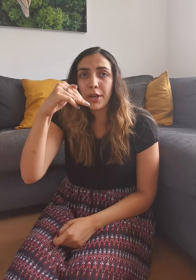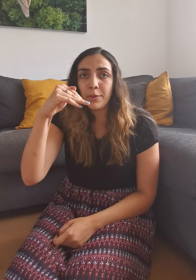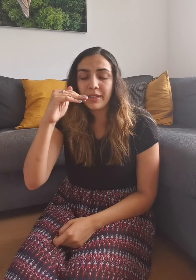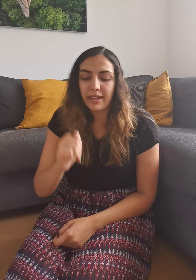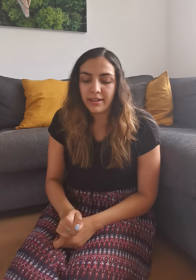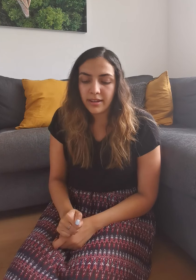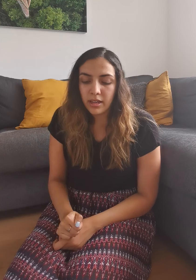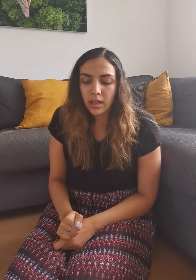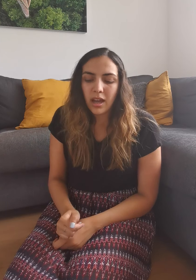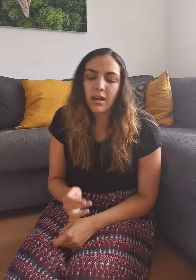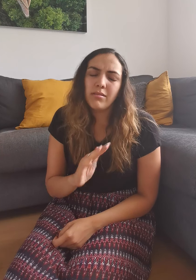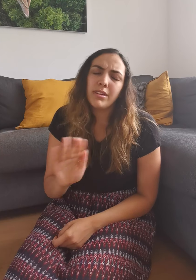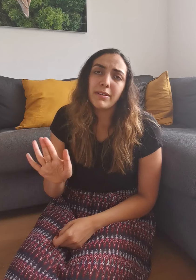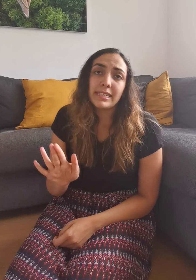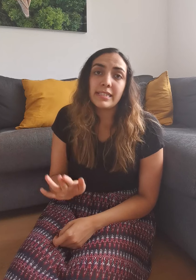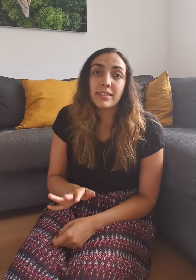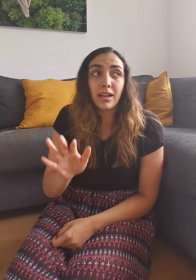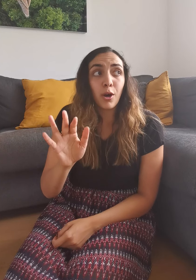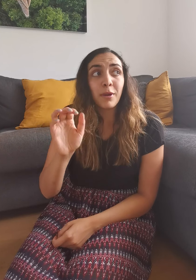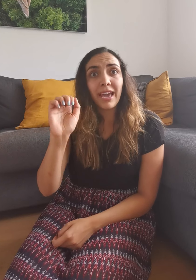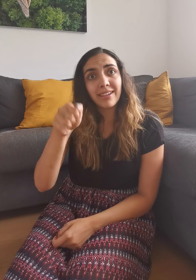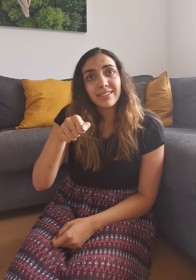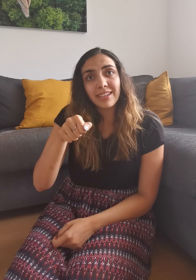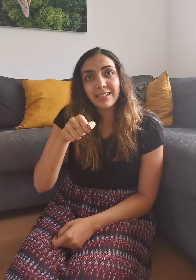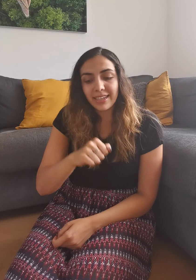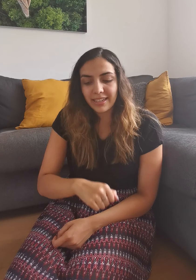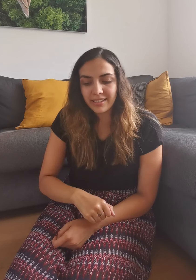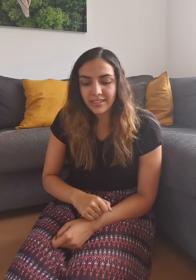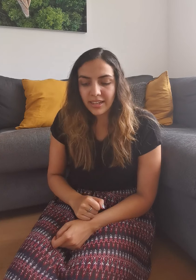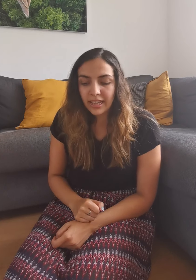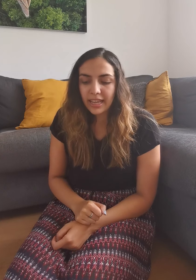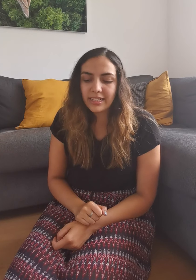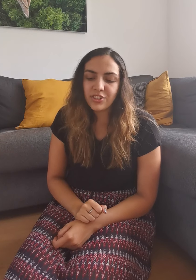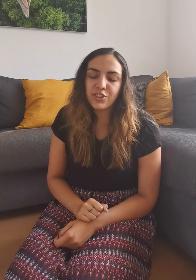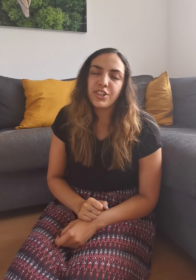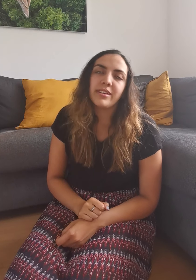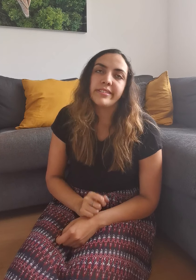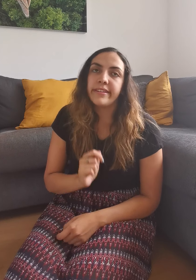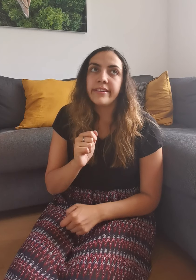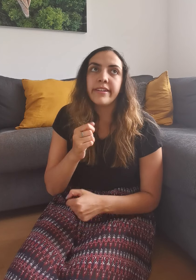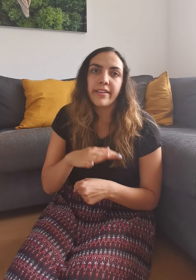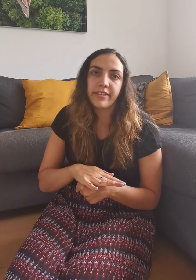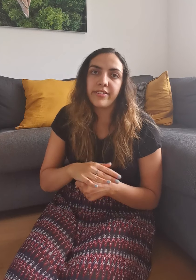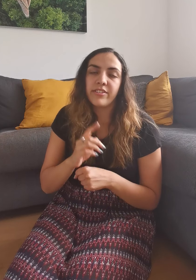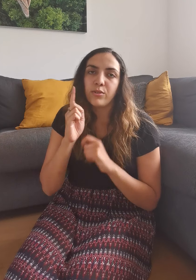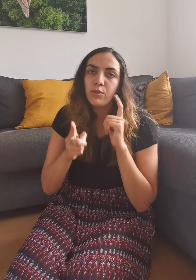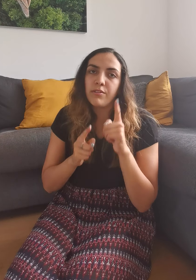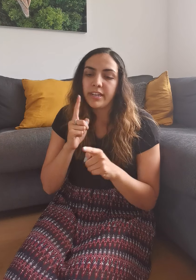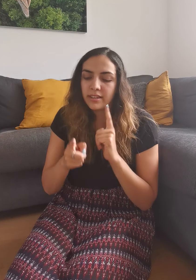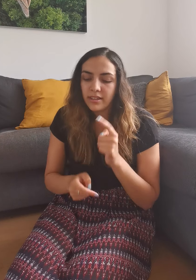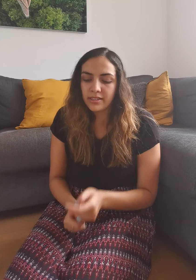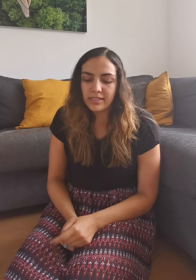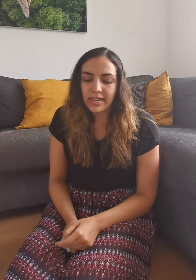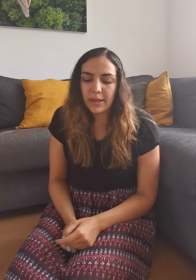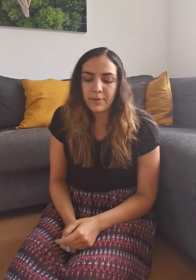home again. Oh no, it didn't. Oh yes, it did. It's just another story, said